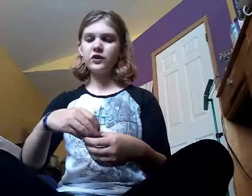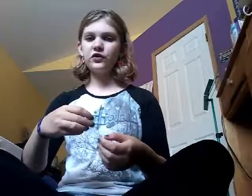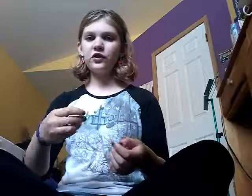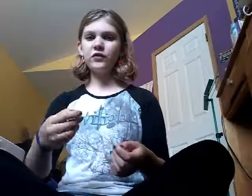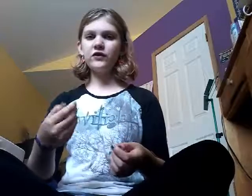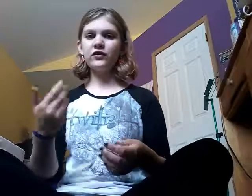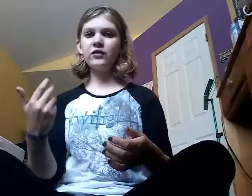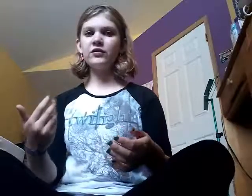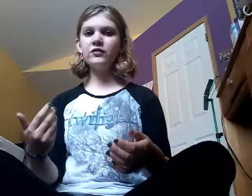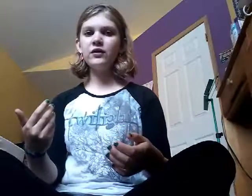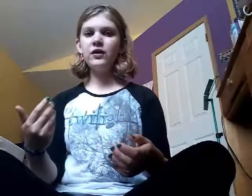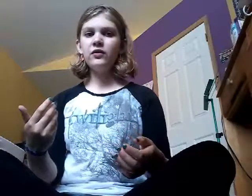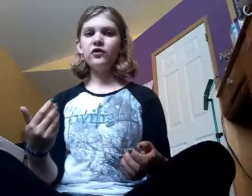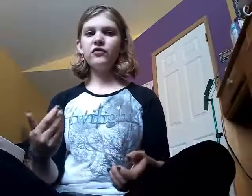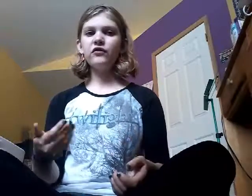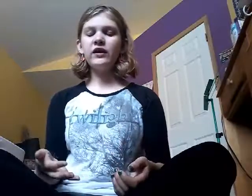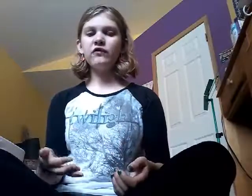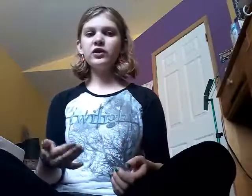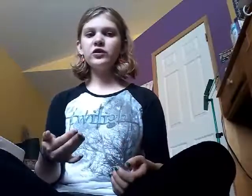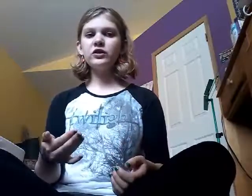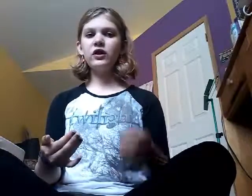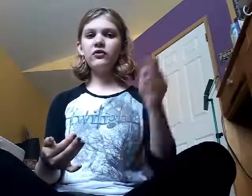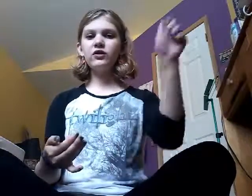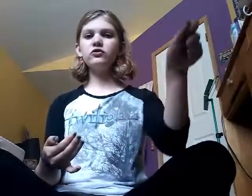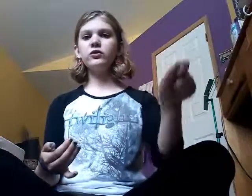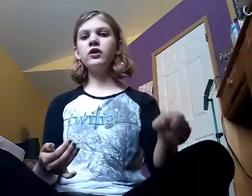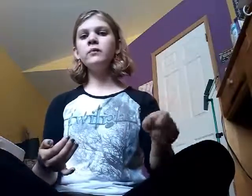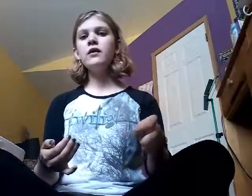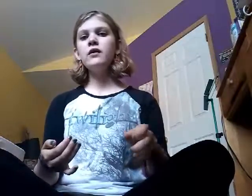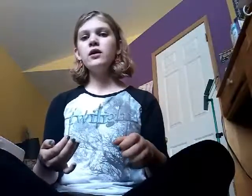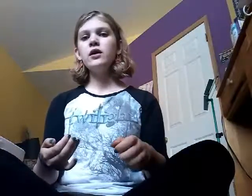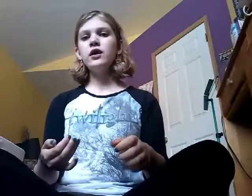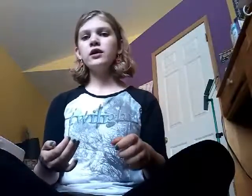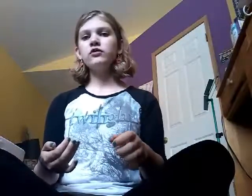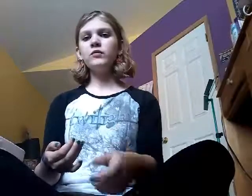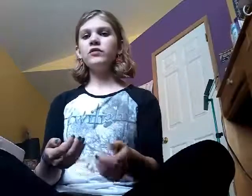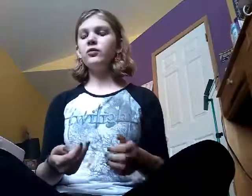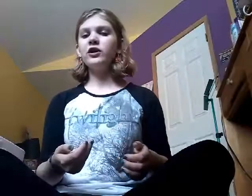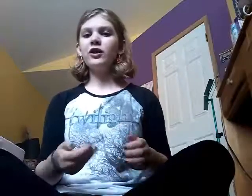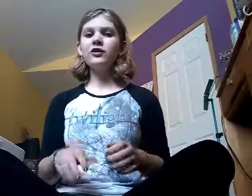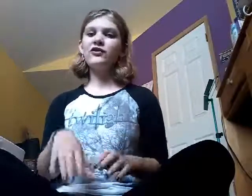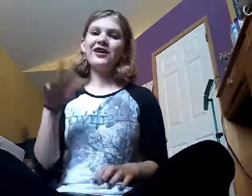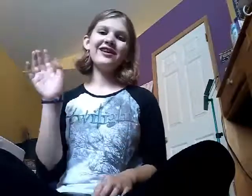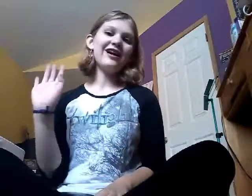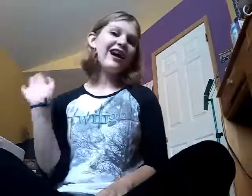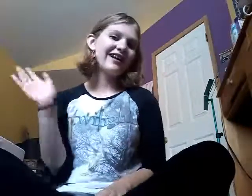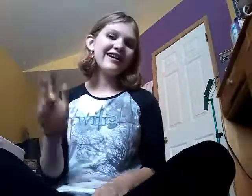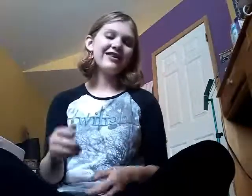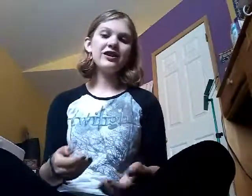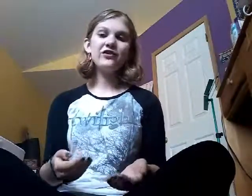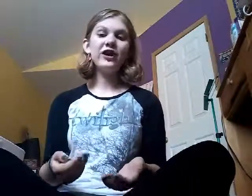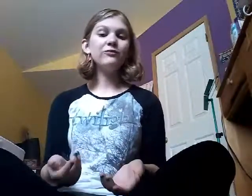So, if you're telling, so, if someone knocks on your door, and you open the door, and you say, hi, and you can say,